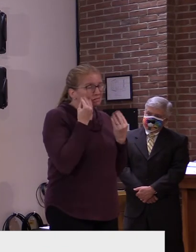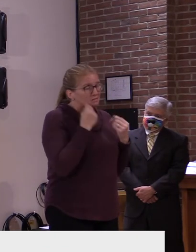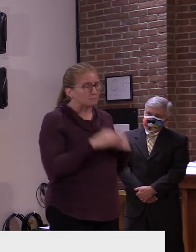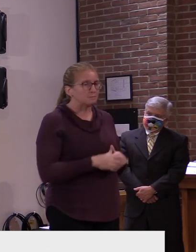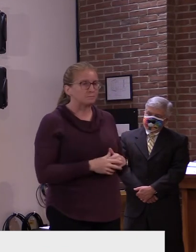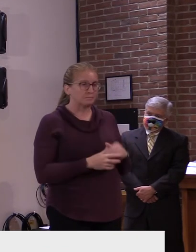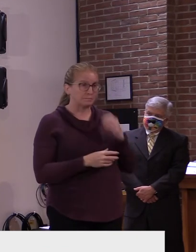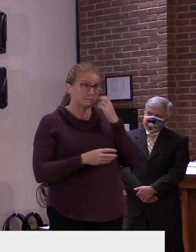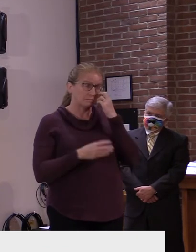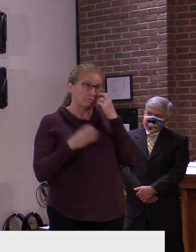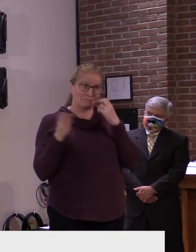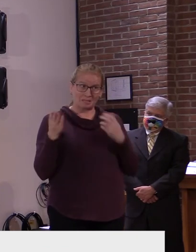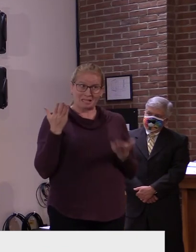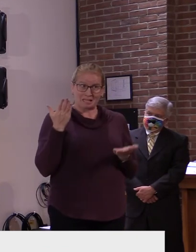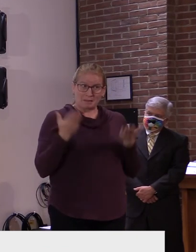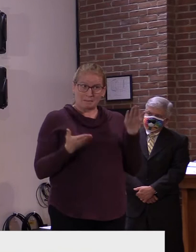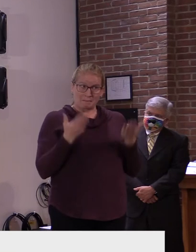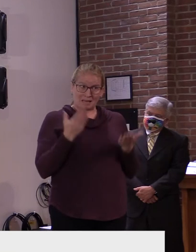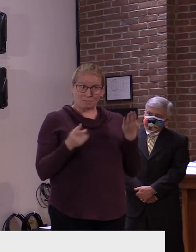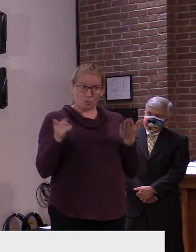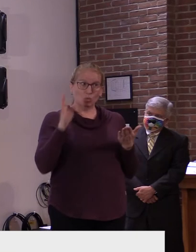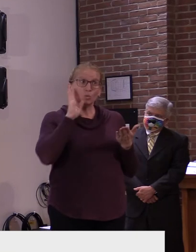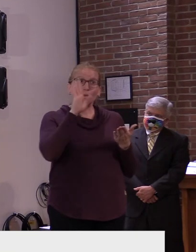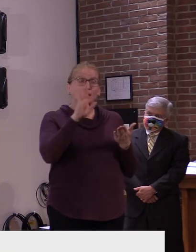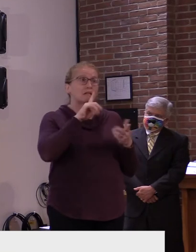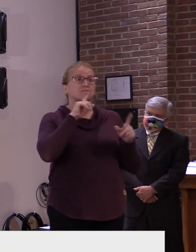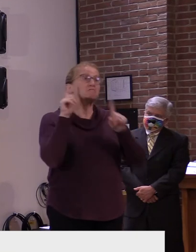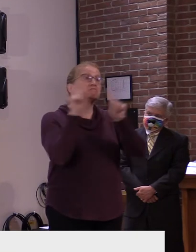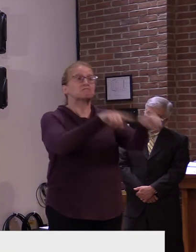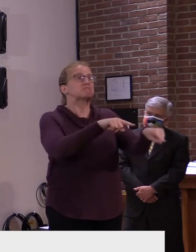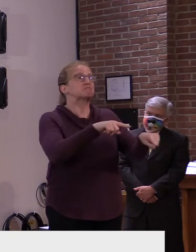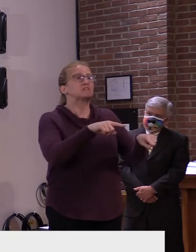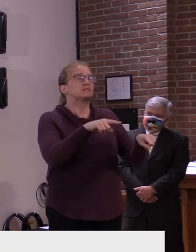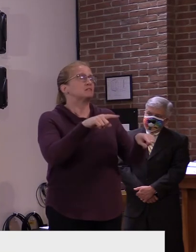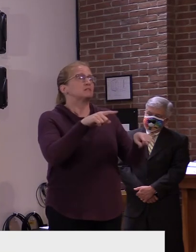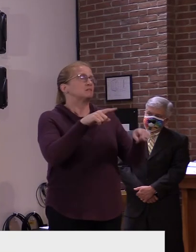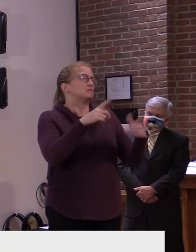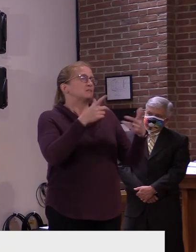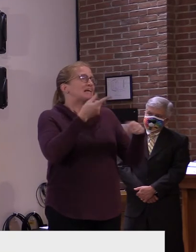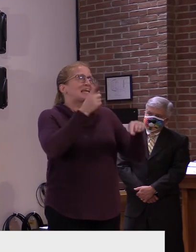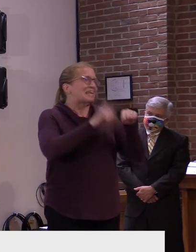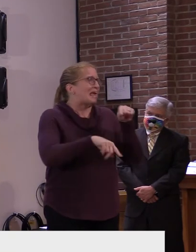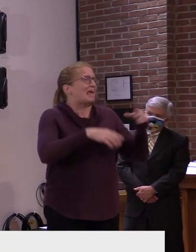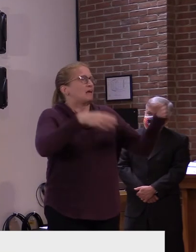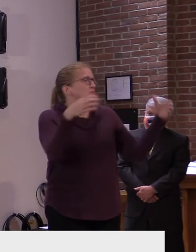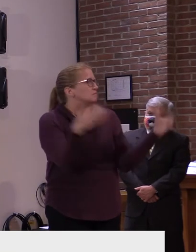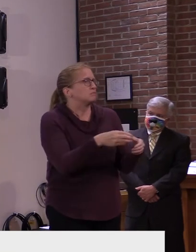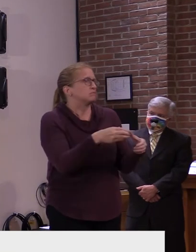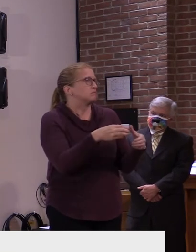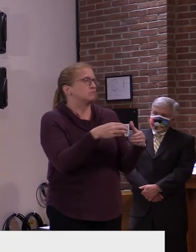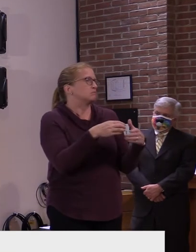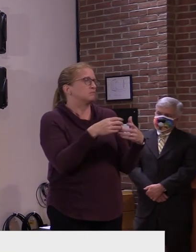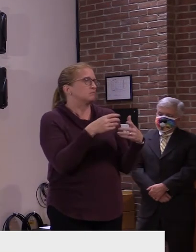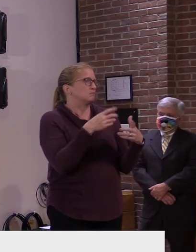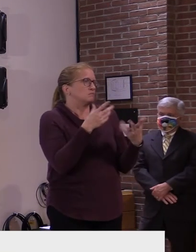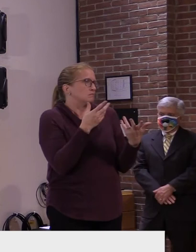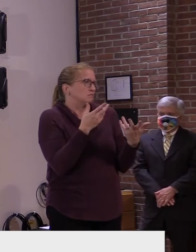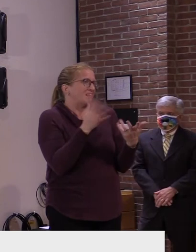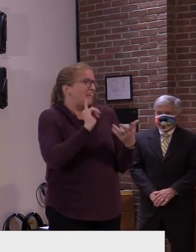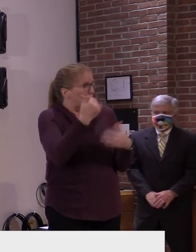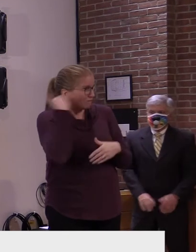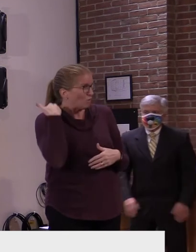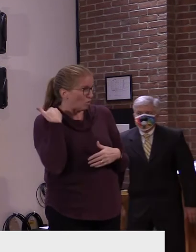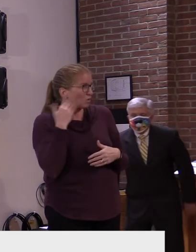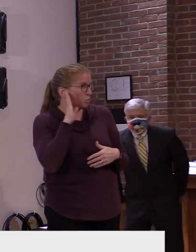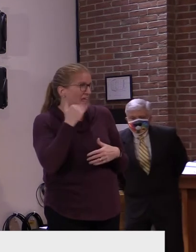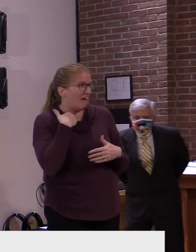gathering size in the form of an executive order as it was earlier on yeah everything as i've said everything's on the table and we'll